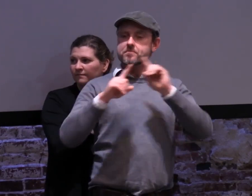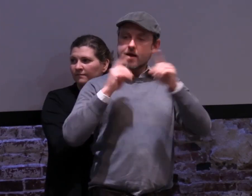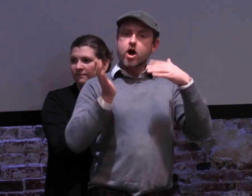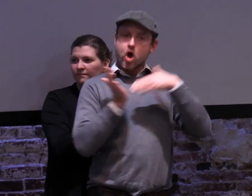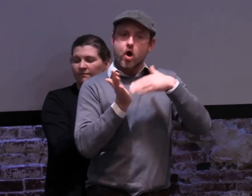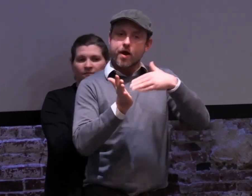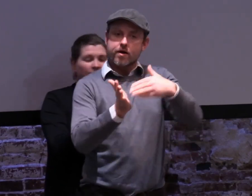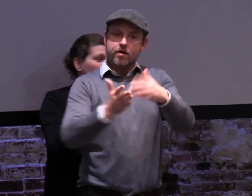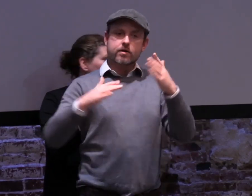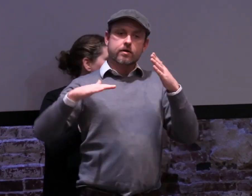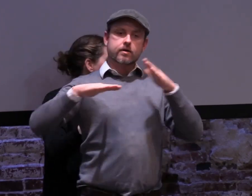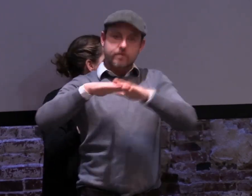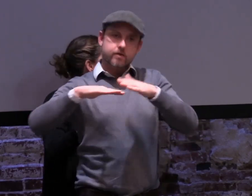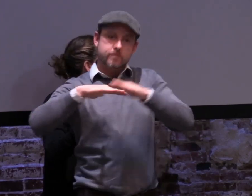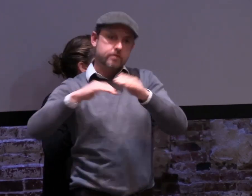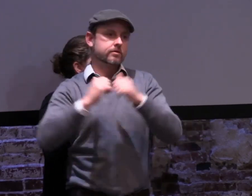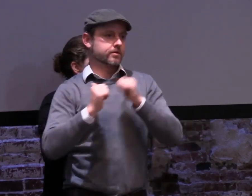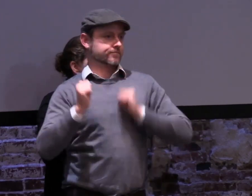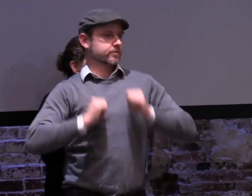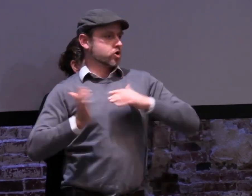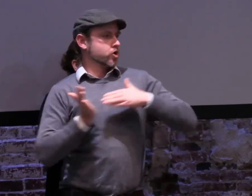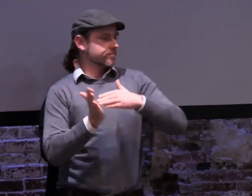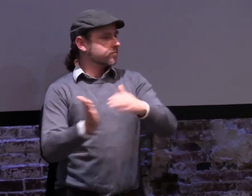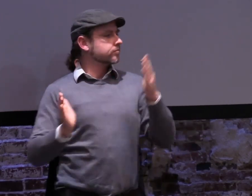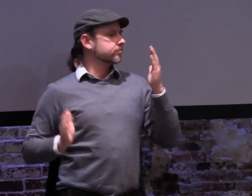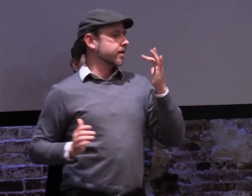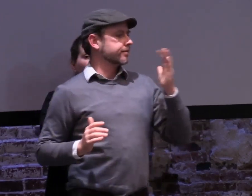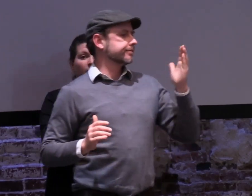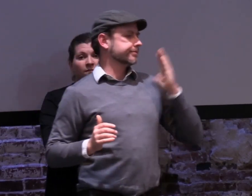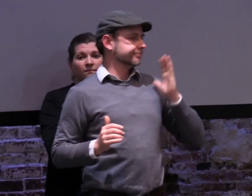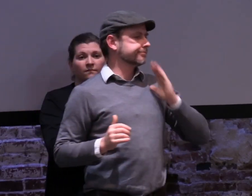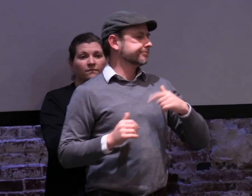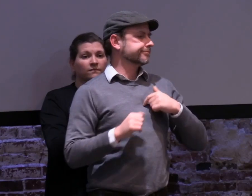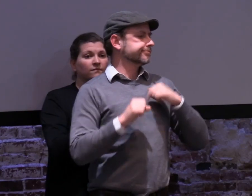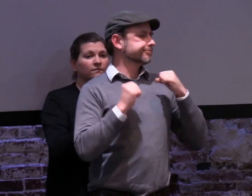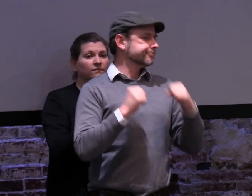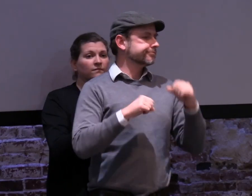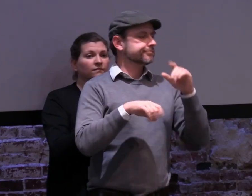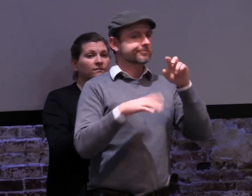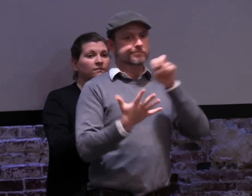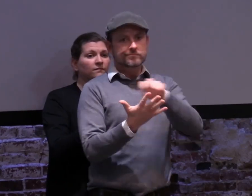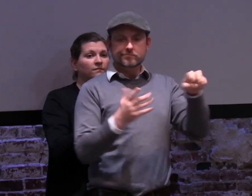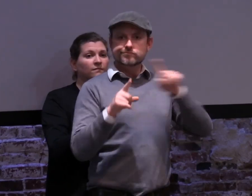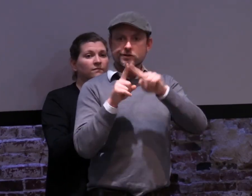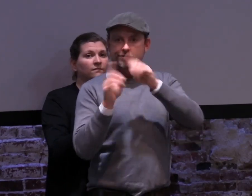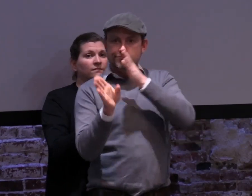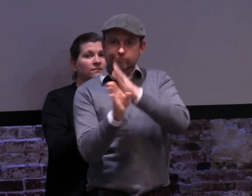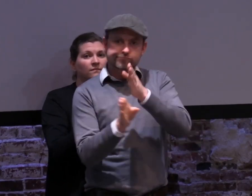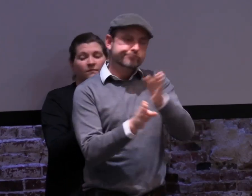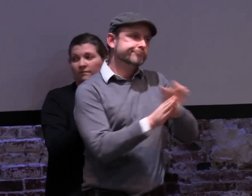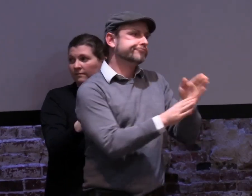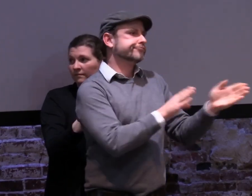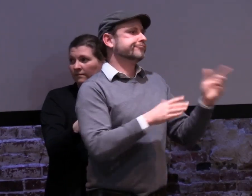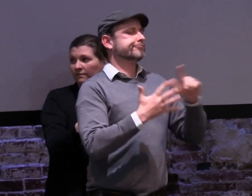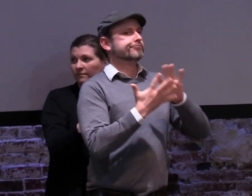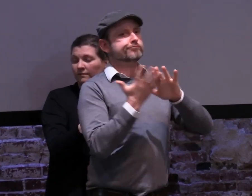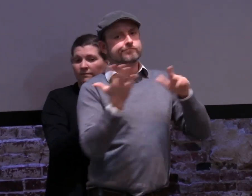I don't have a lot of background in theater training, but I was involved as an actor often, and I had